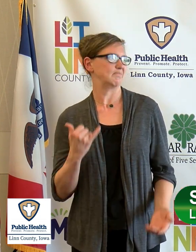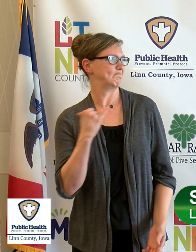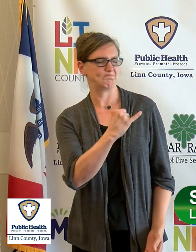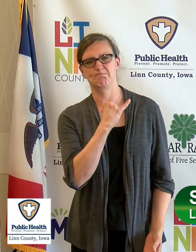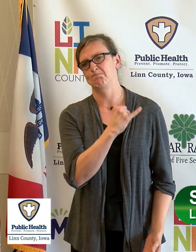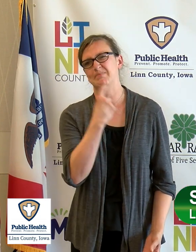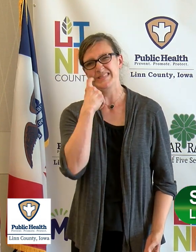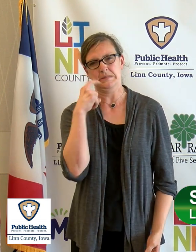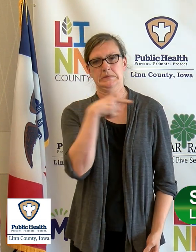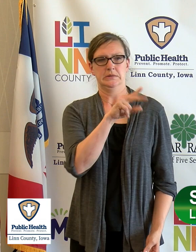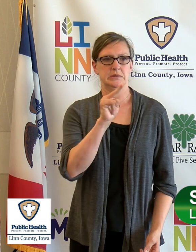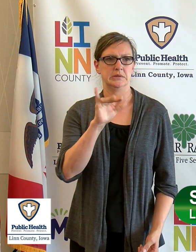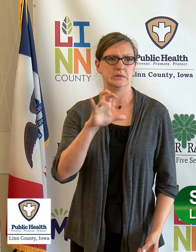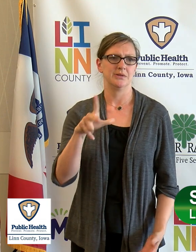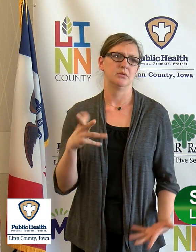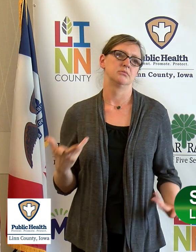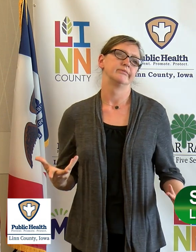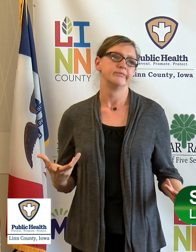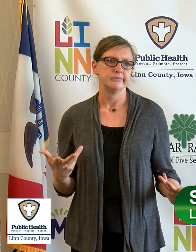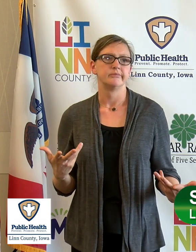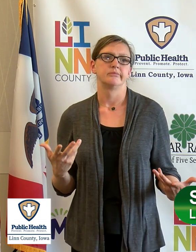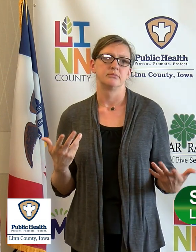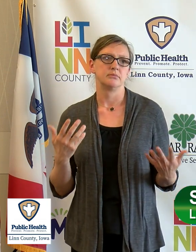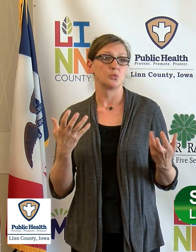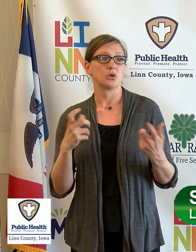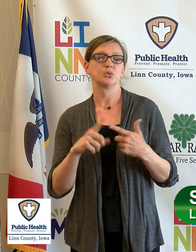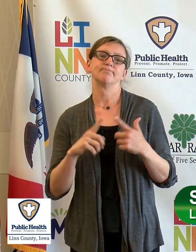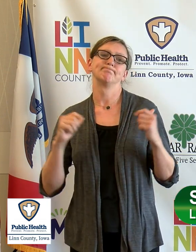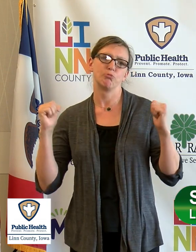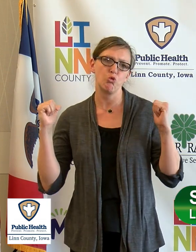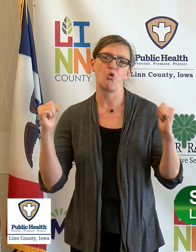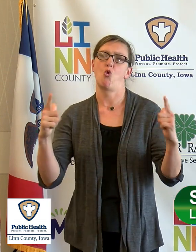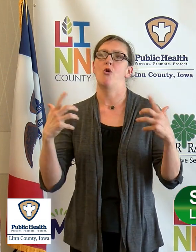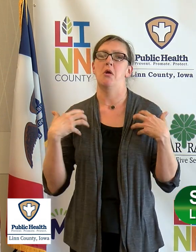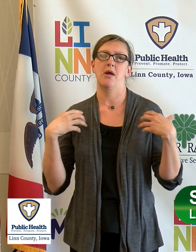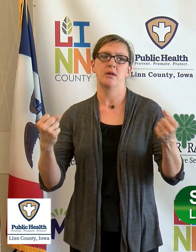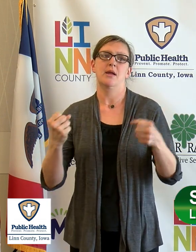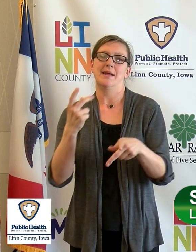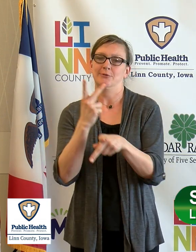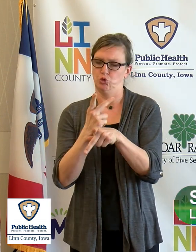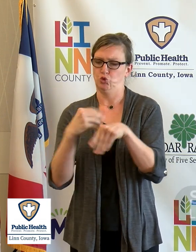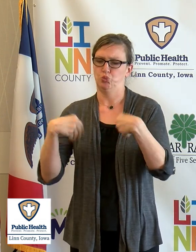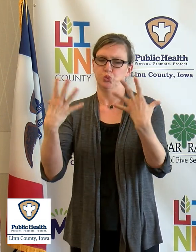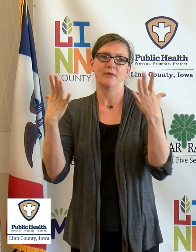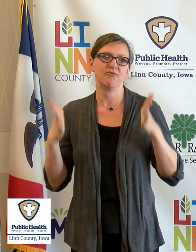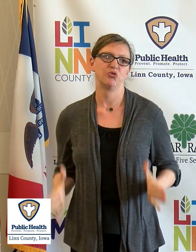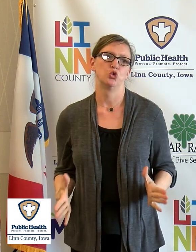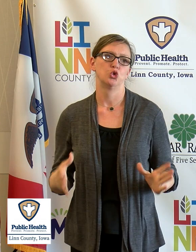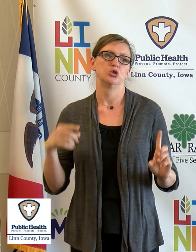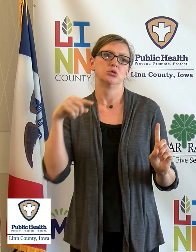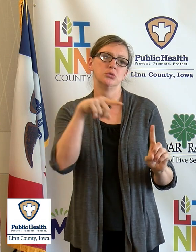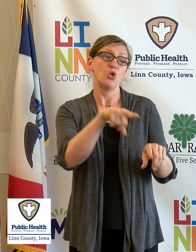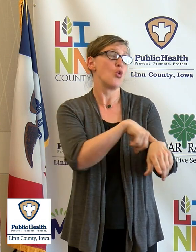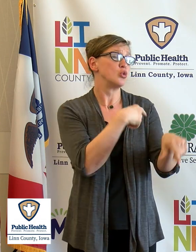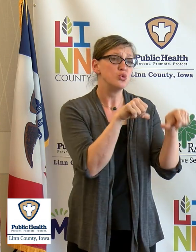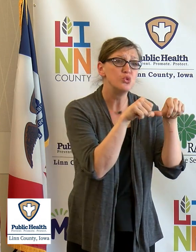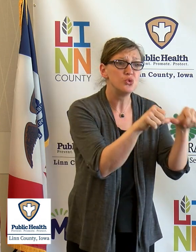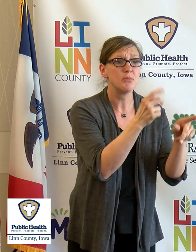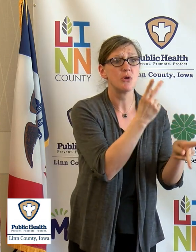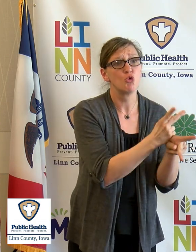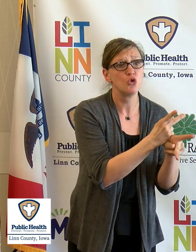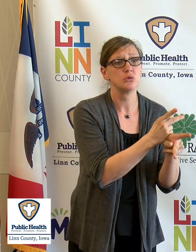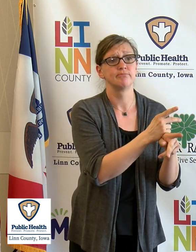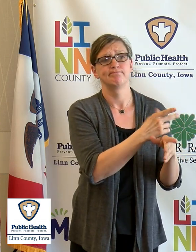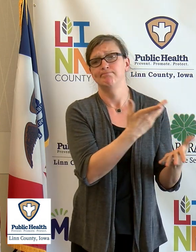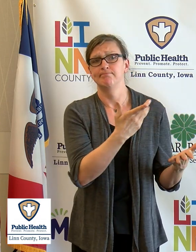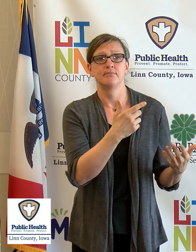Abu-Asli. Our healthcare providers of all stripes, including those who work in our long-term care facilities and group homes, are heroes,